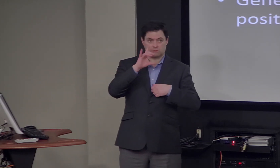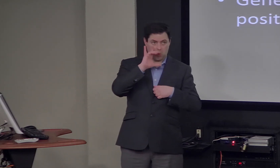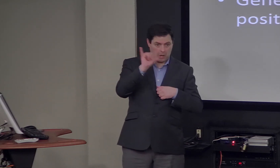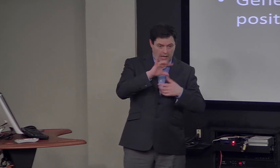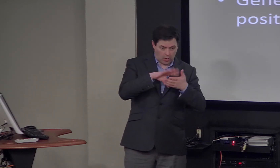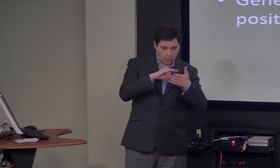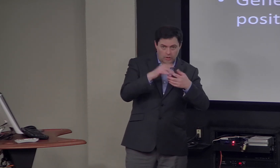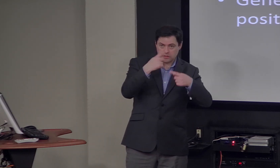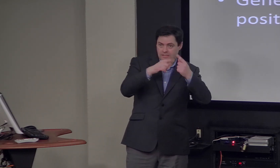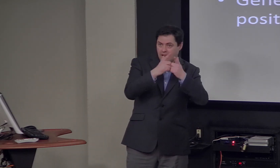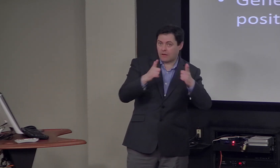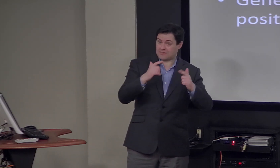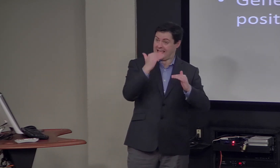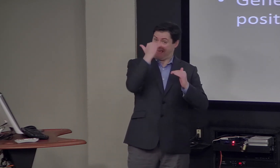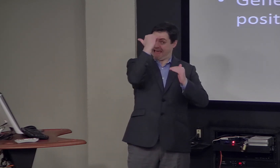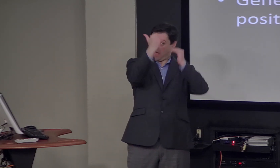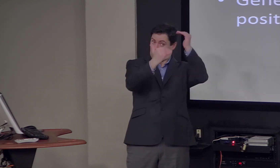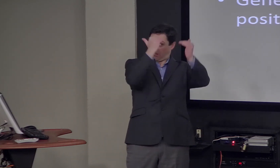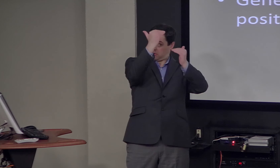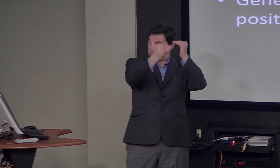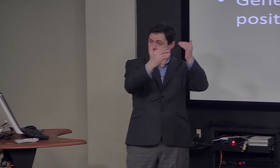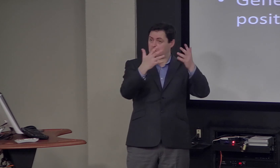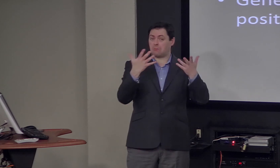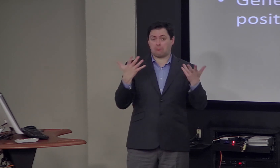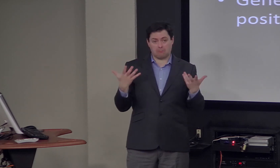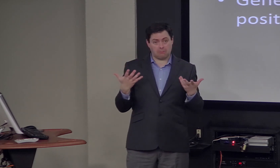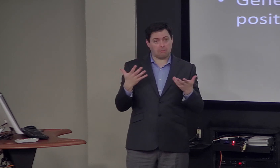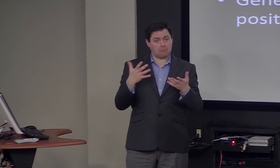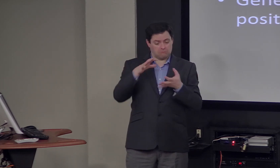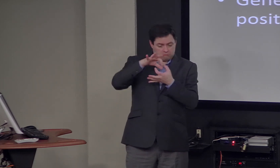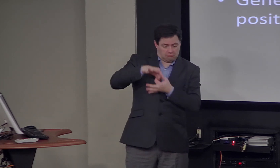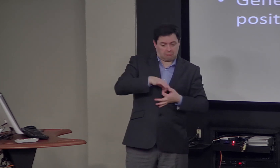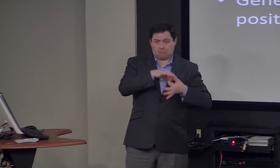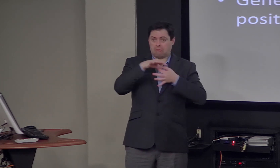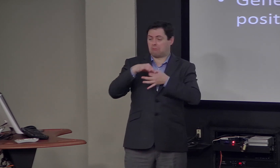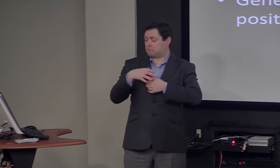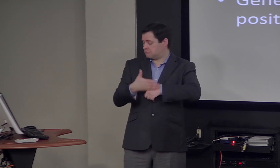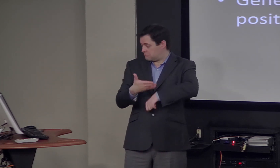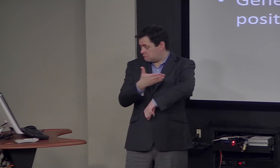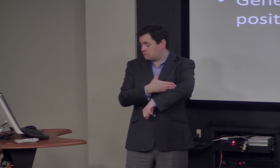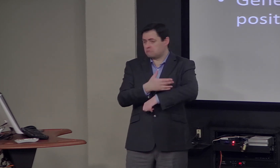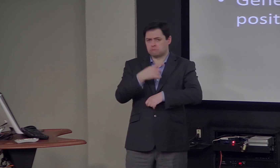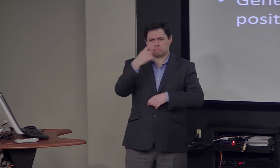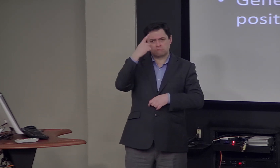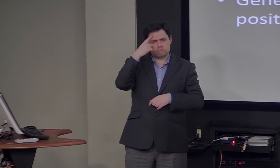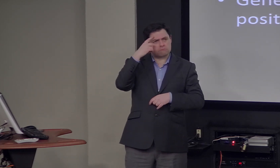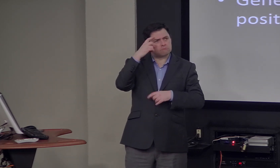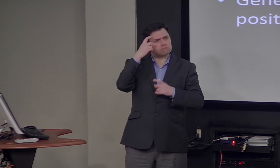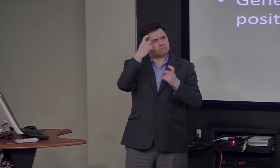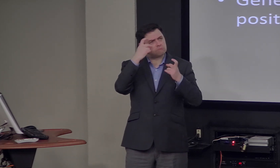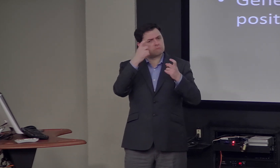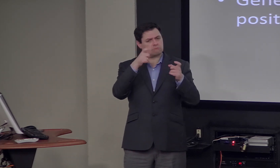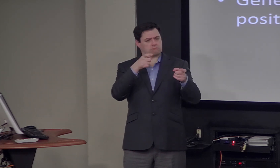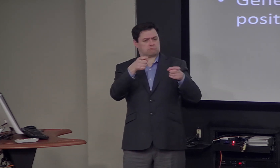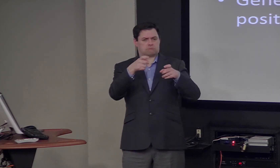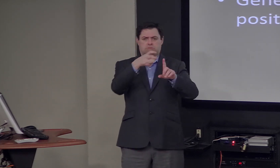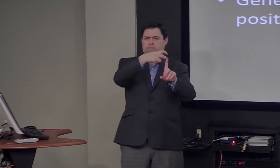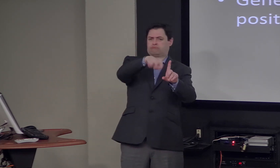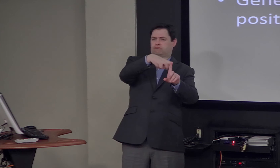So just going back, it looks as though learning a sign language as an adult does have some benefit in improving psychomotor skills as well